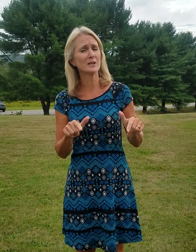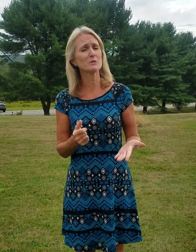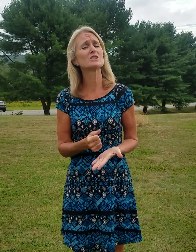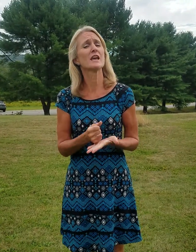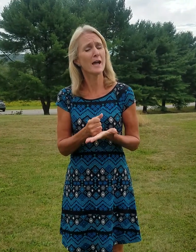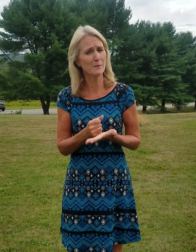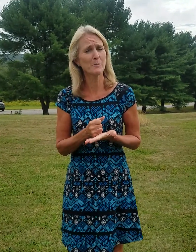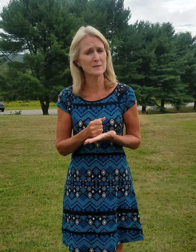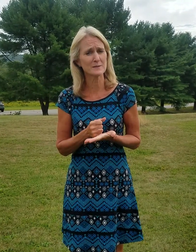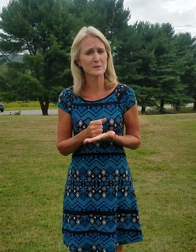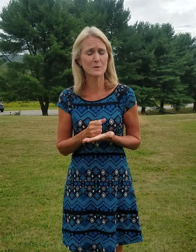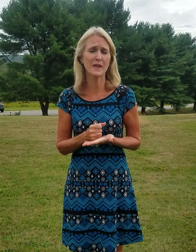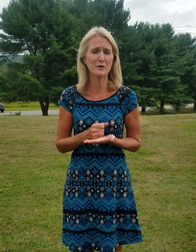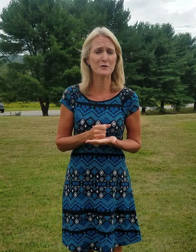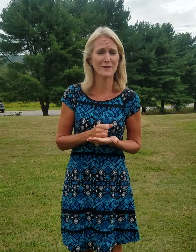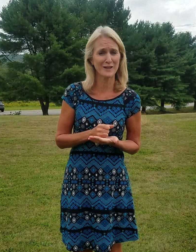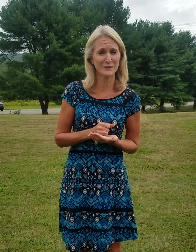to help us with that core value.